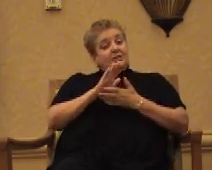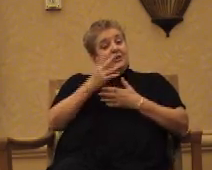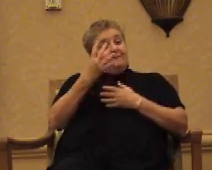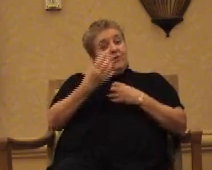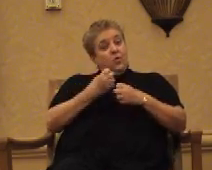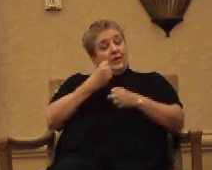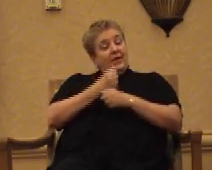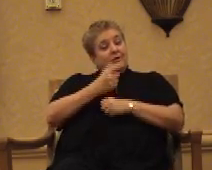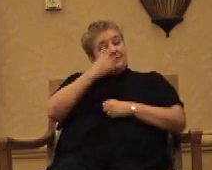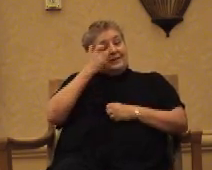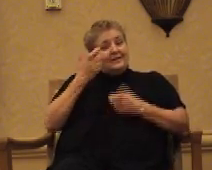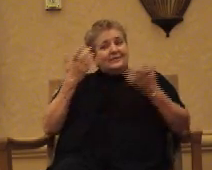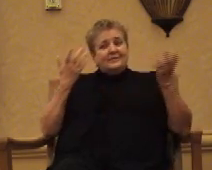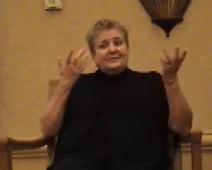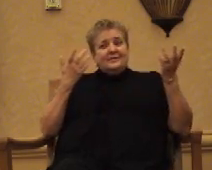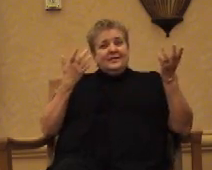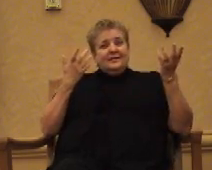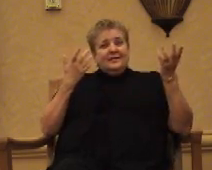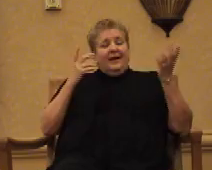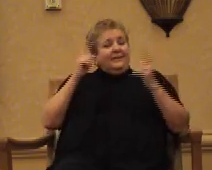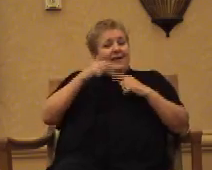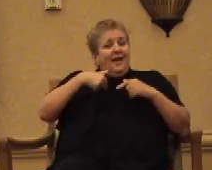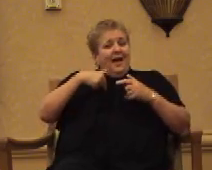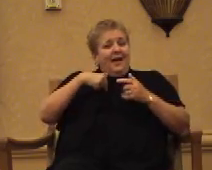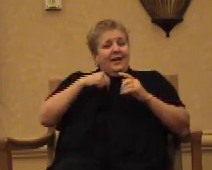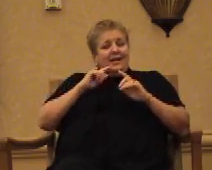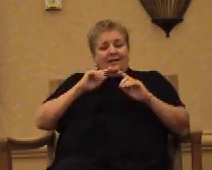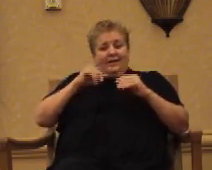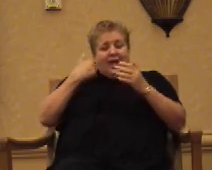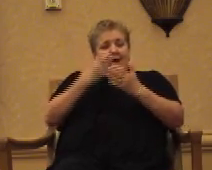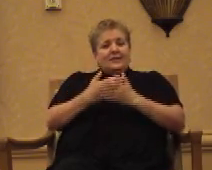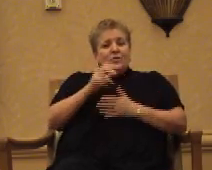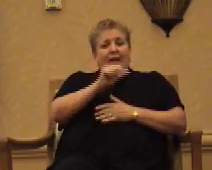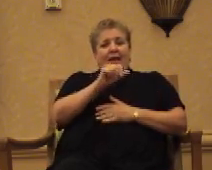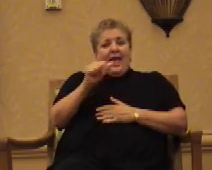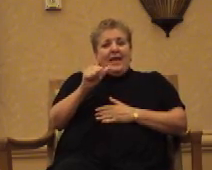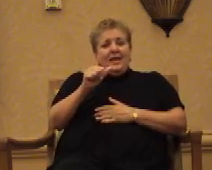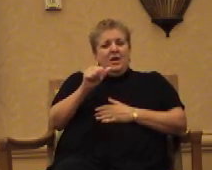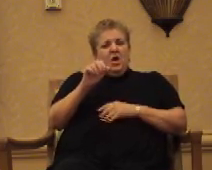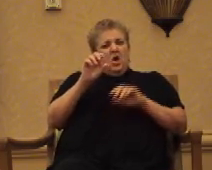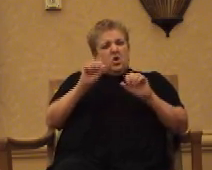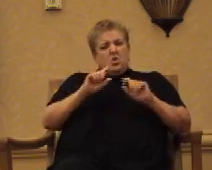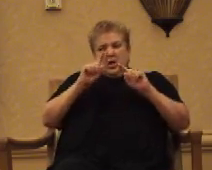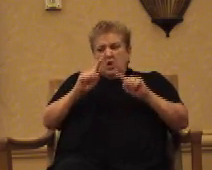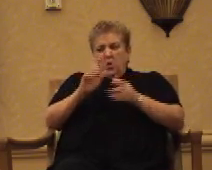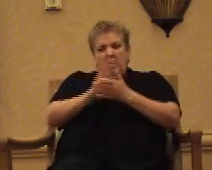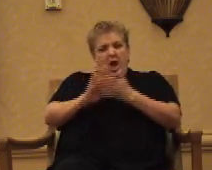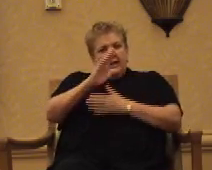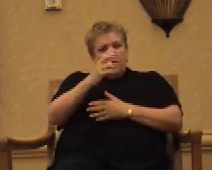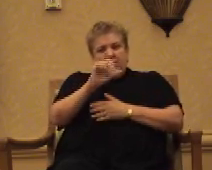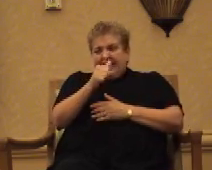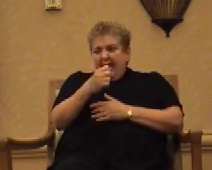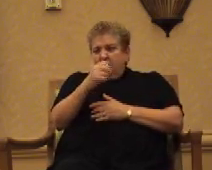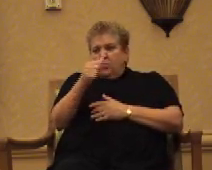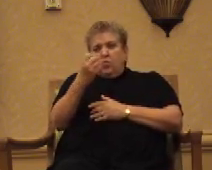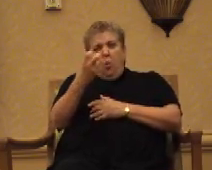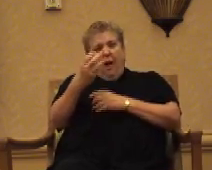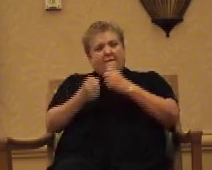know until I got to AA that you could make it last for 10 or 12. I was not interested in working at all. My